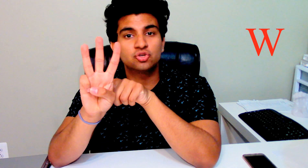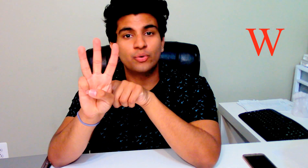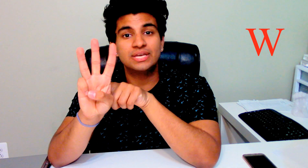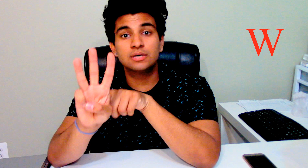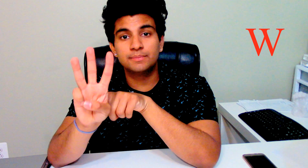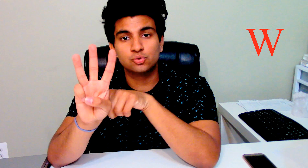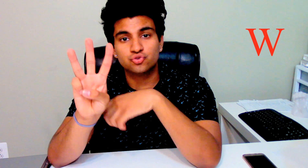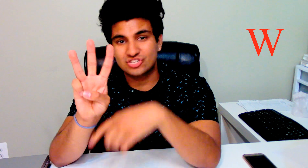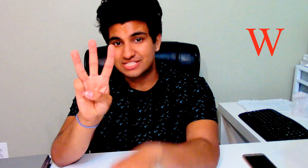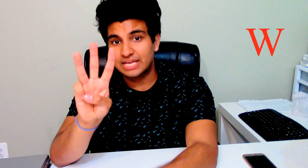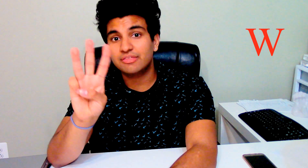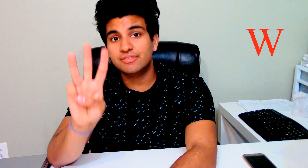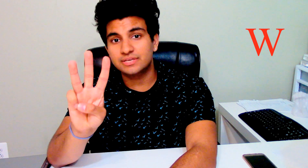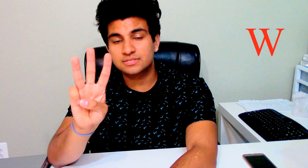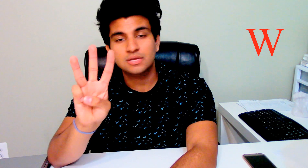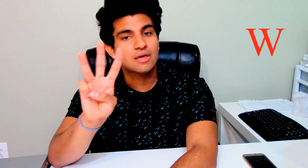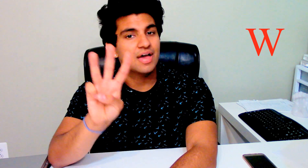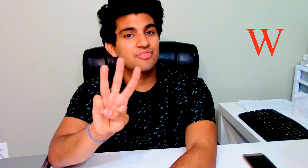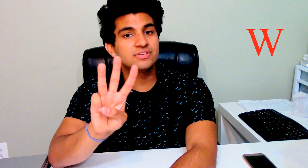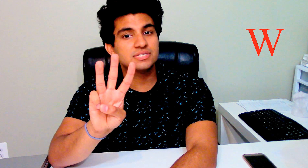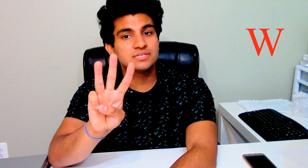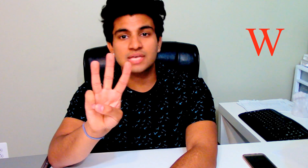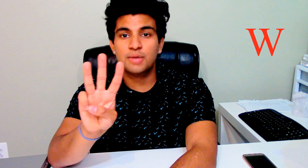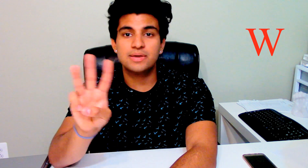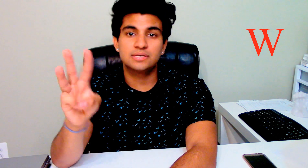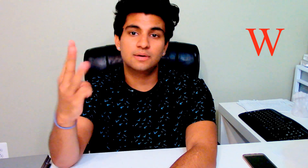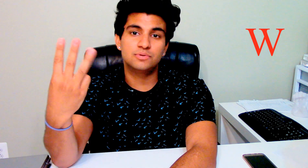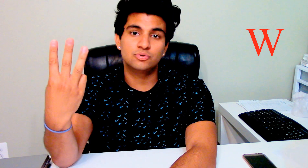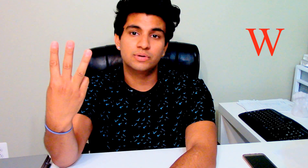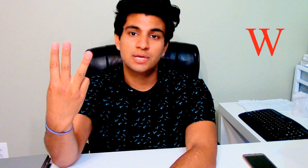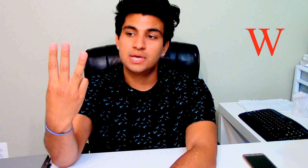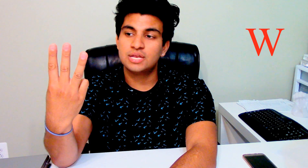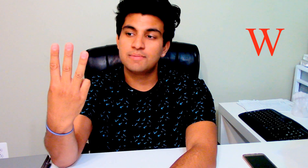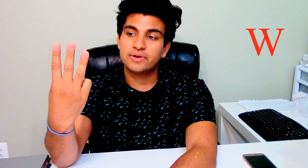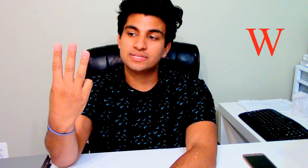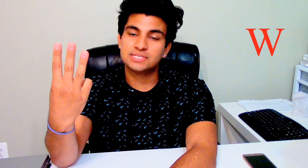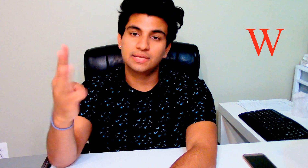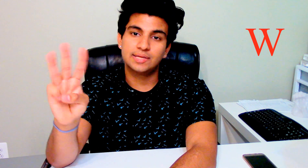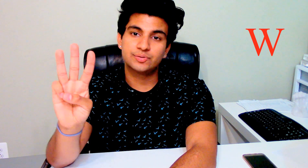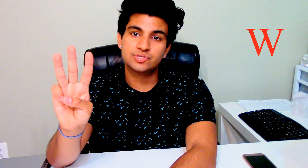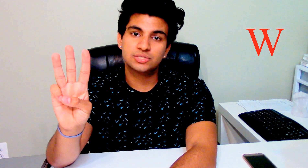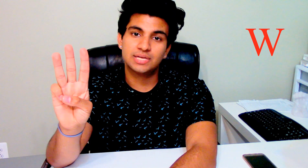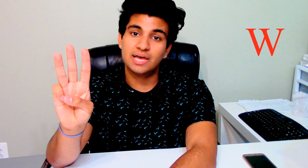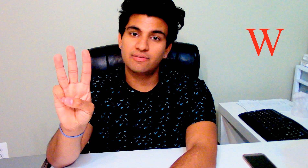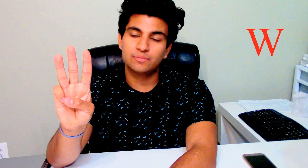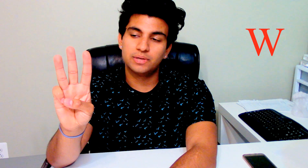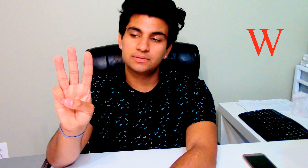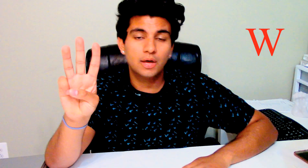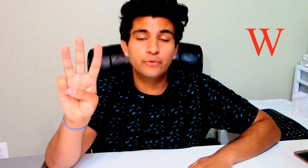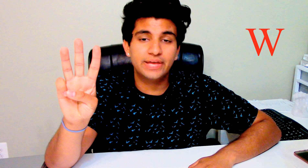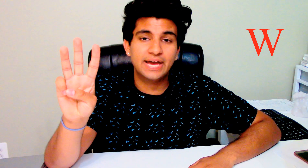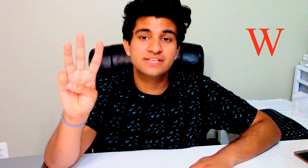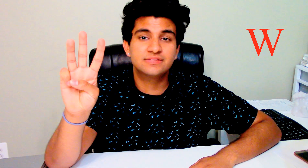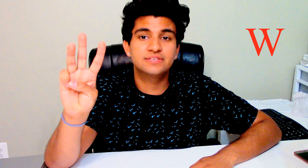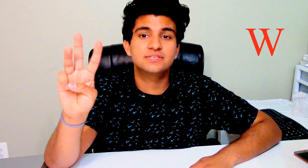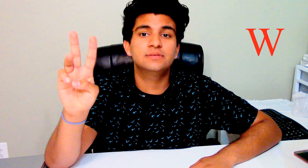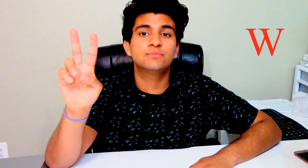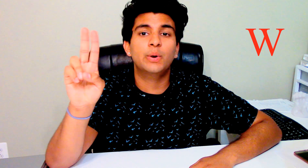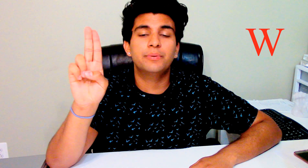a W, just like this. And this is how you make a W in American Sign Language alphabet. Okay guys, this is, remember,